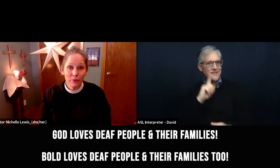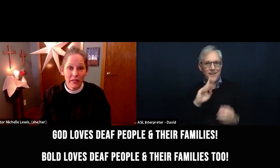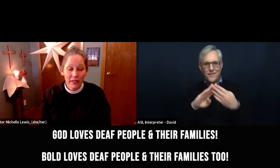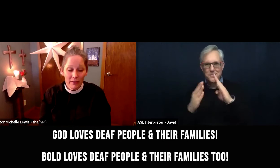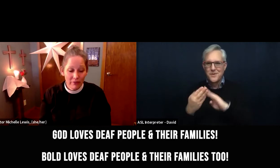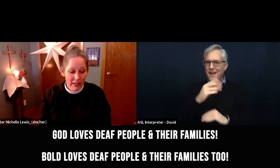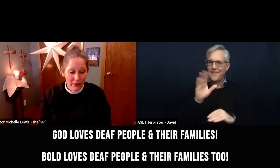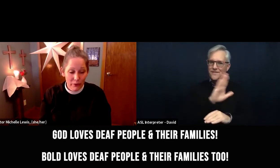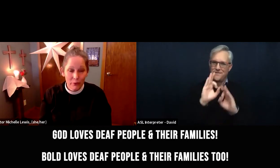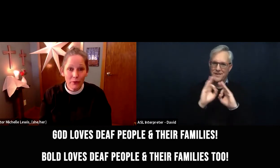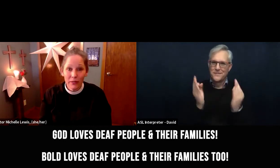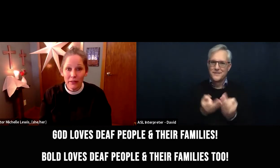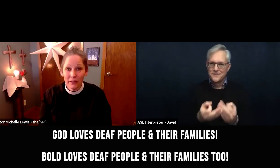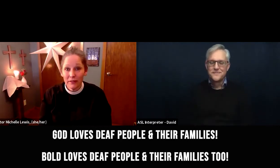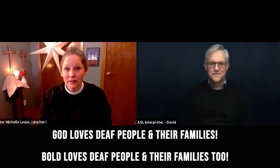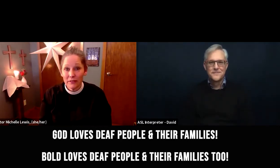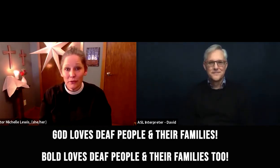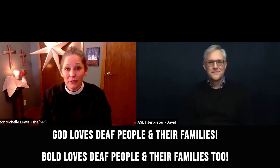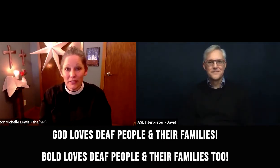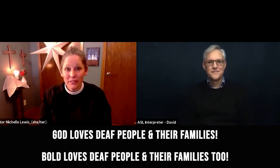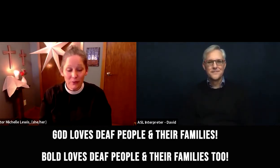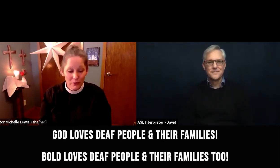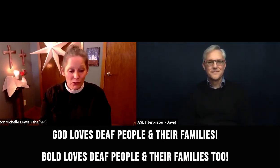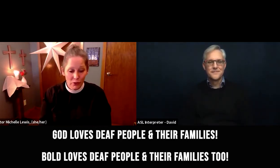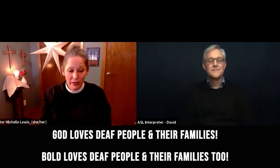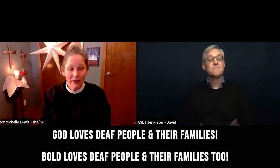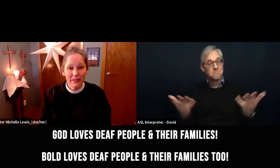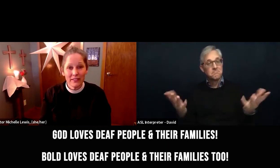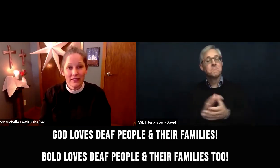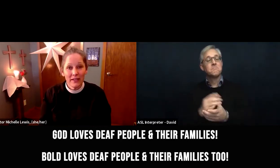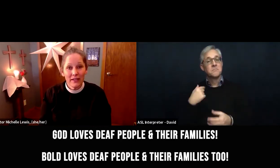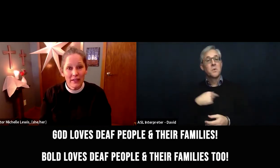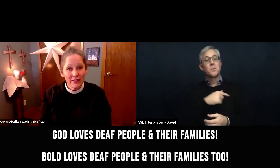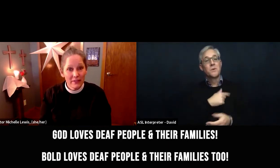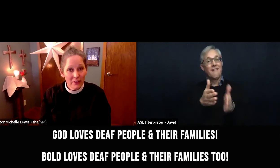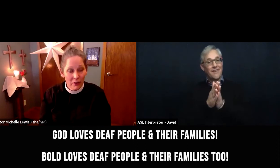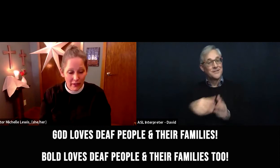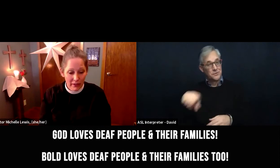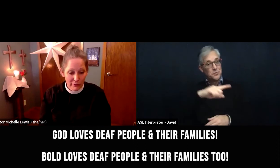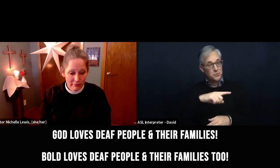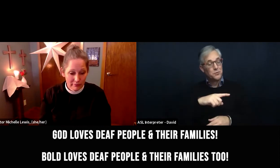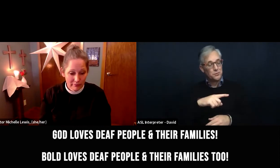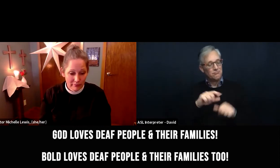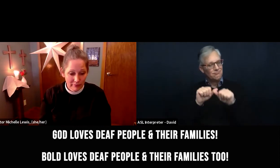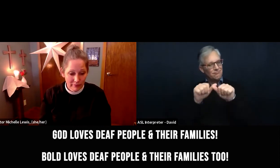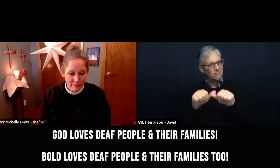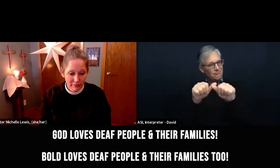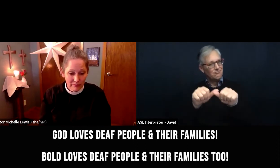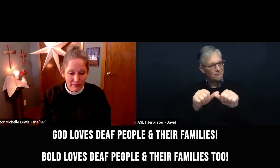So we invite you to continue to join us in this calling.